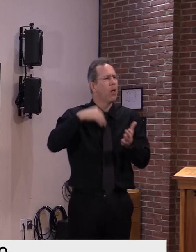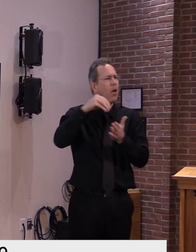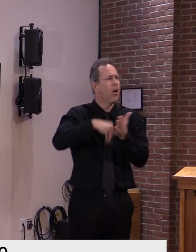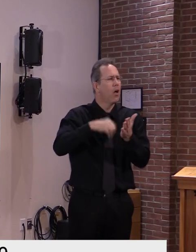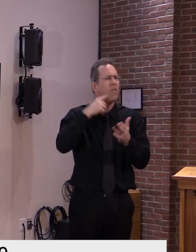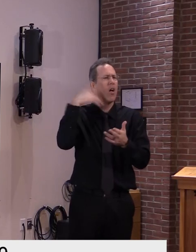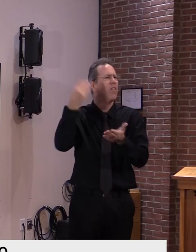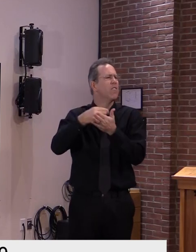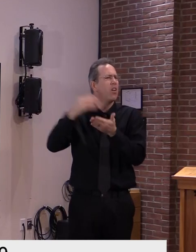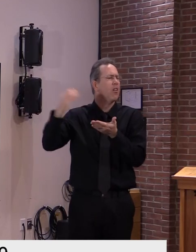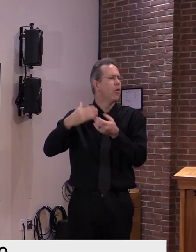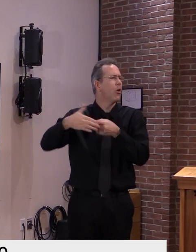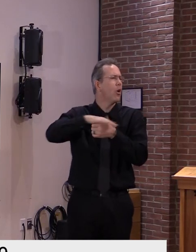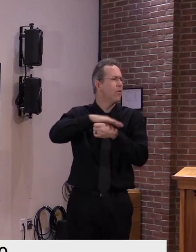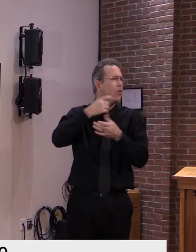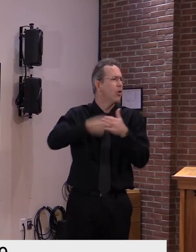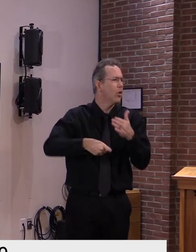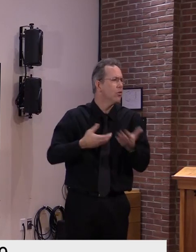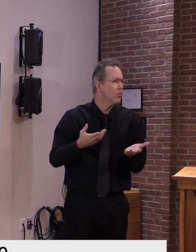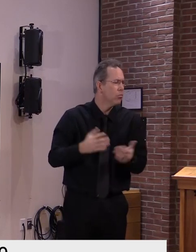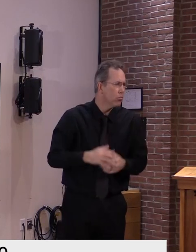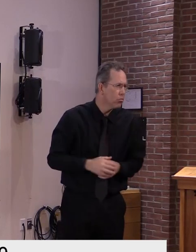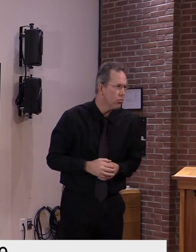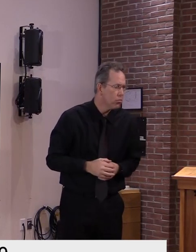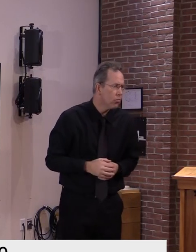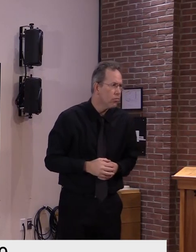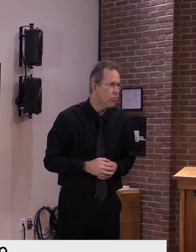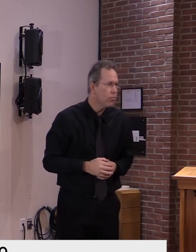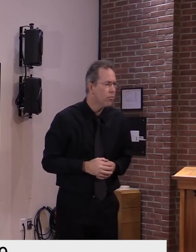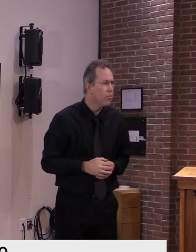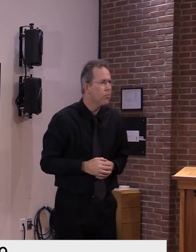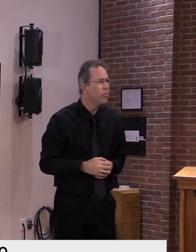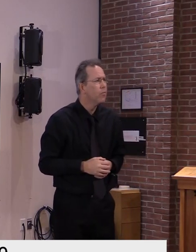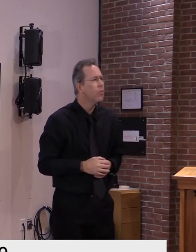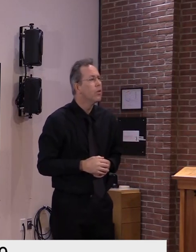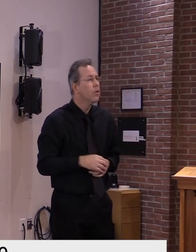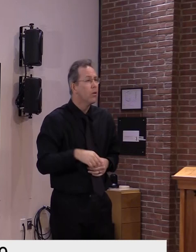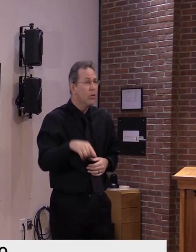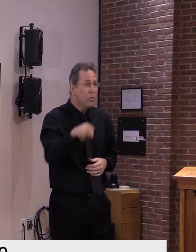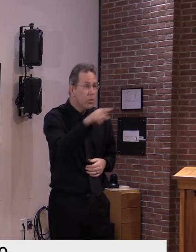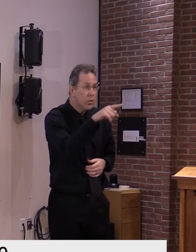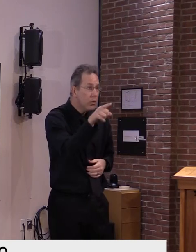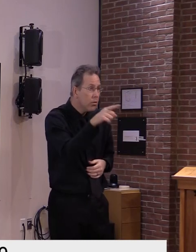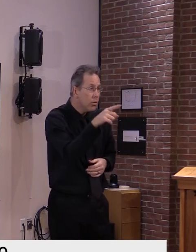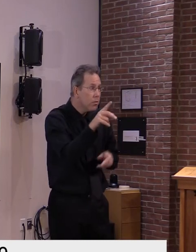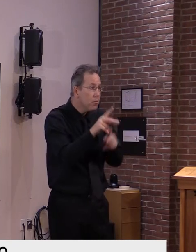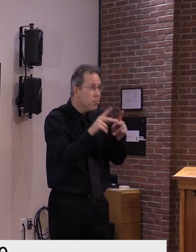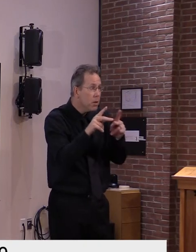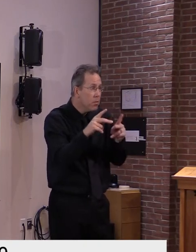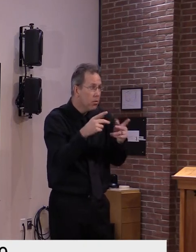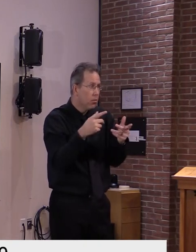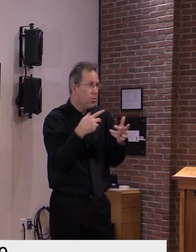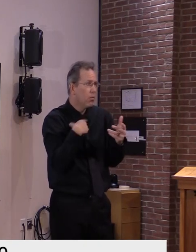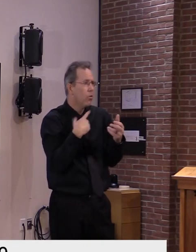Fund. You're doing your part, and we will do ours. Turn it back to the governor.